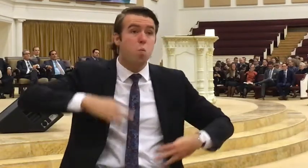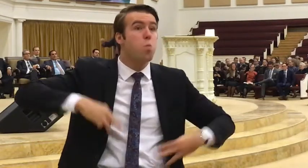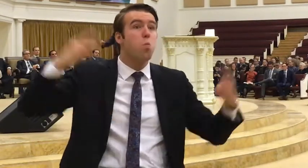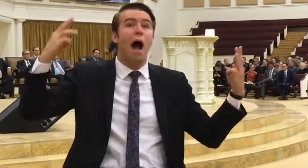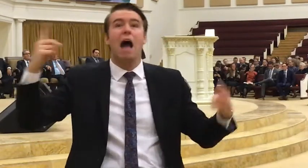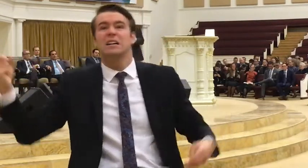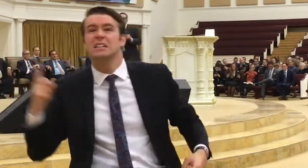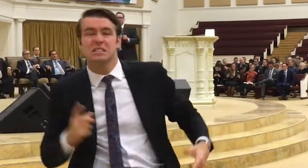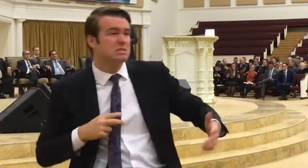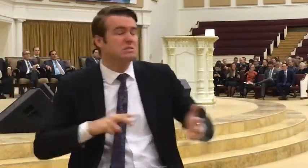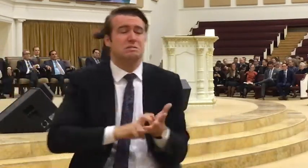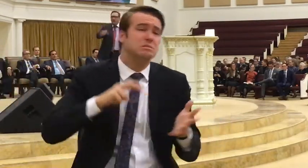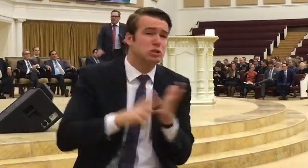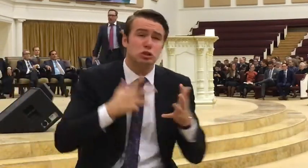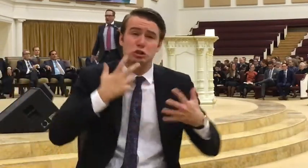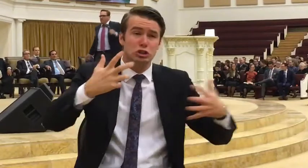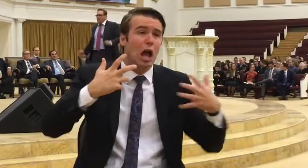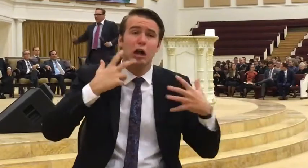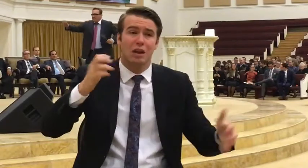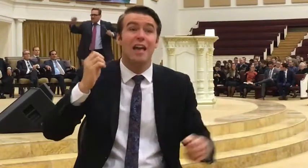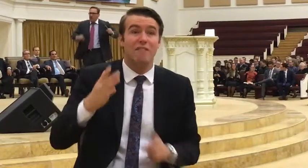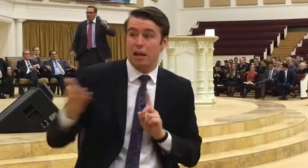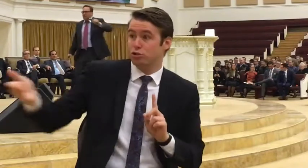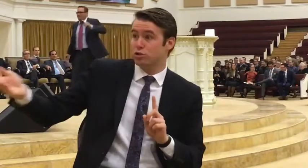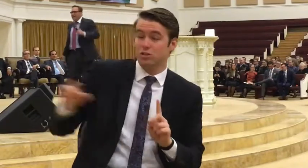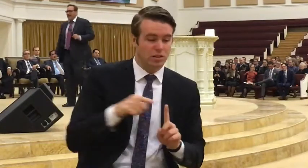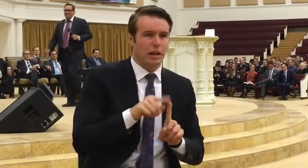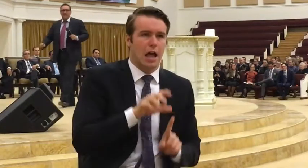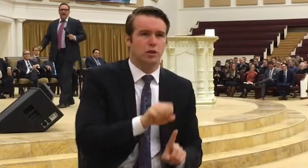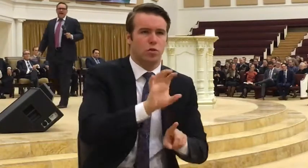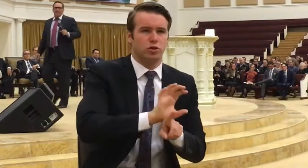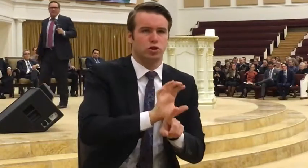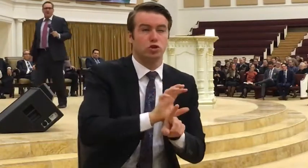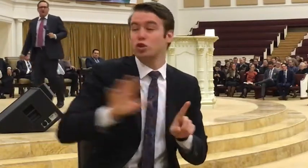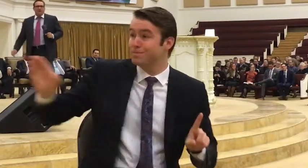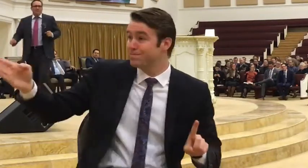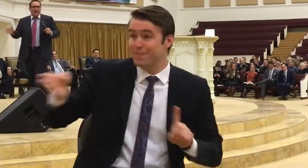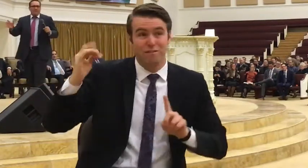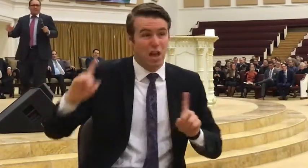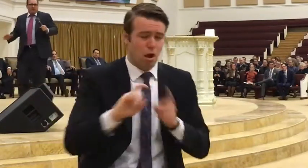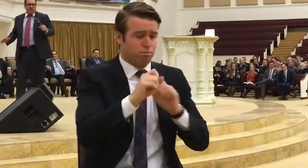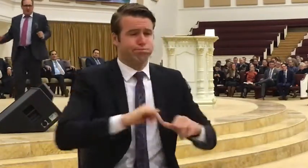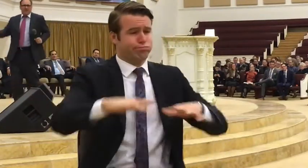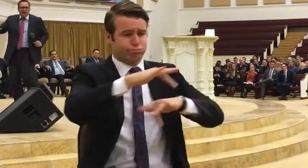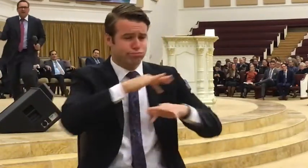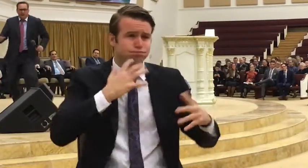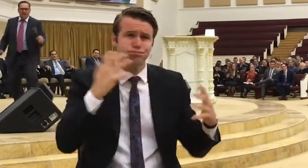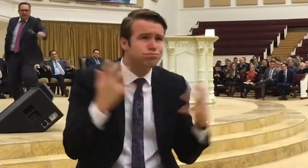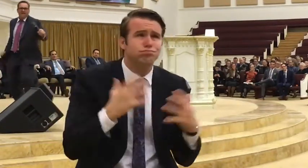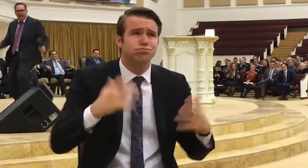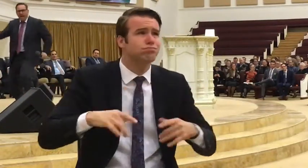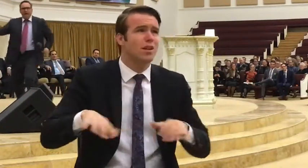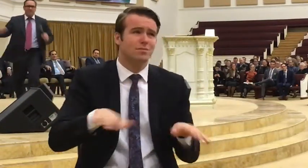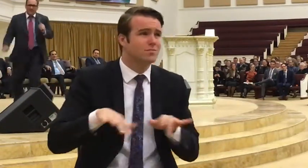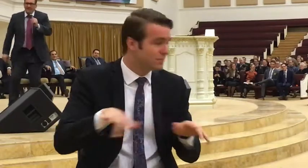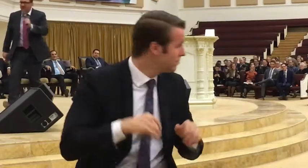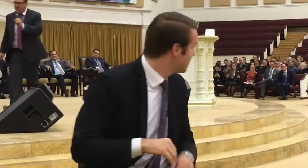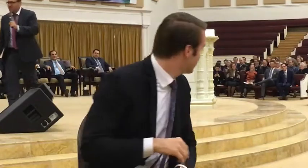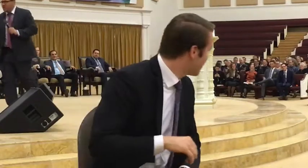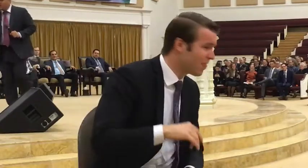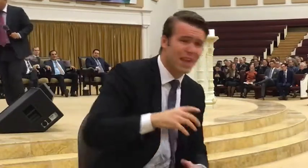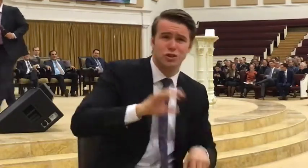of church? And they were shouting, running, and bucking, snorting, and everything else, and having, you know, that bad name. I mean,